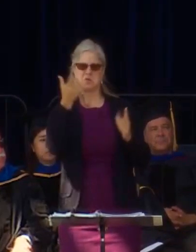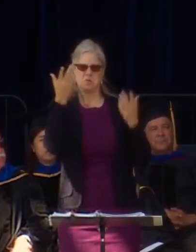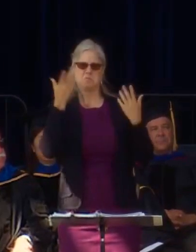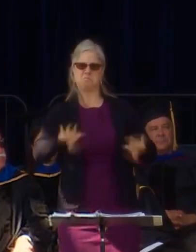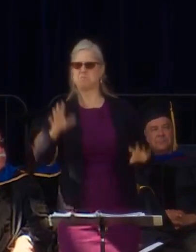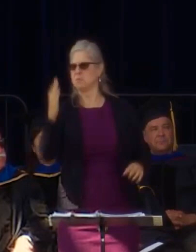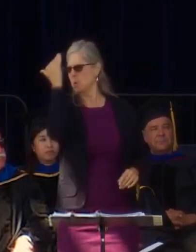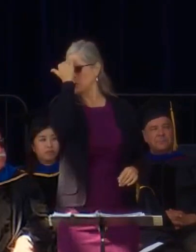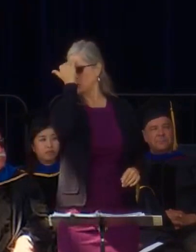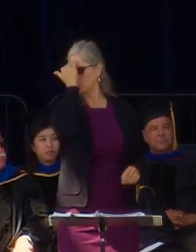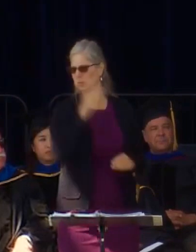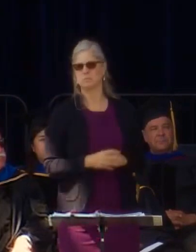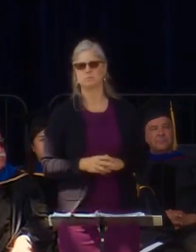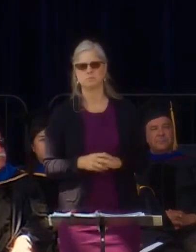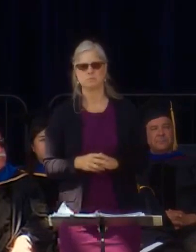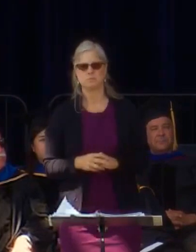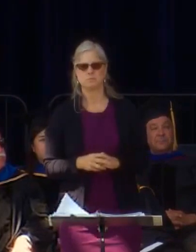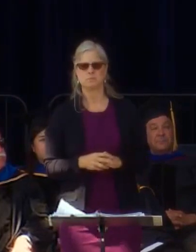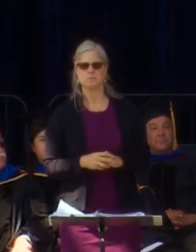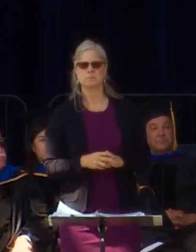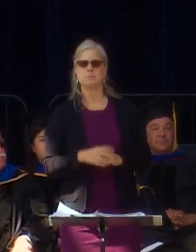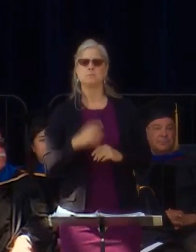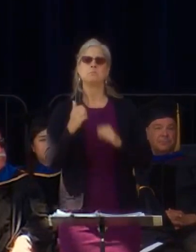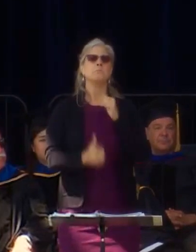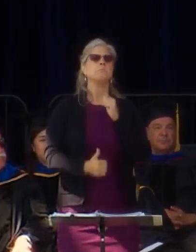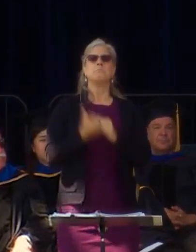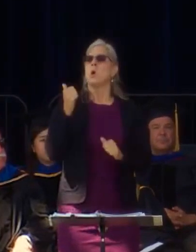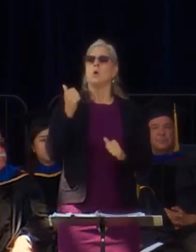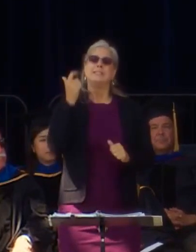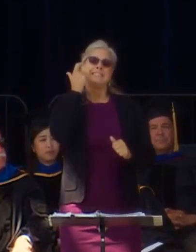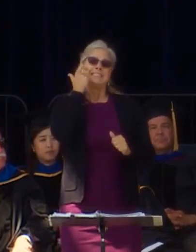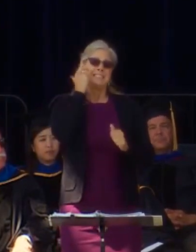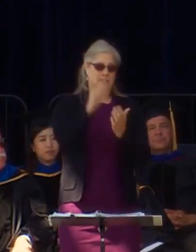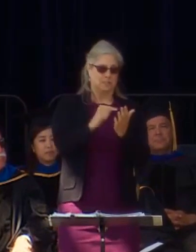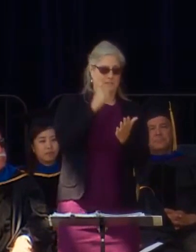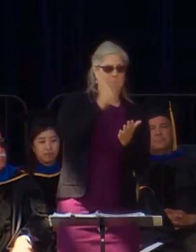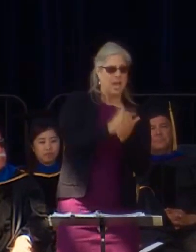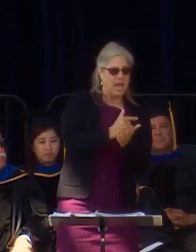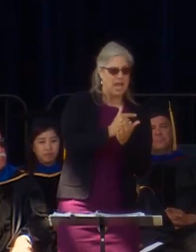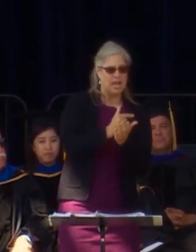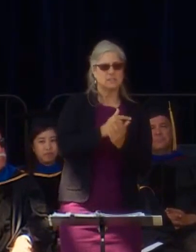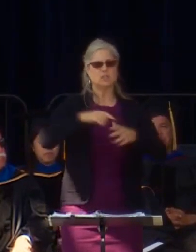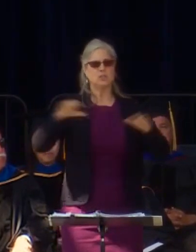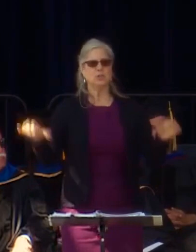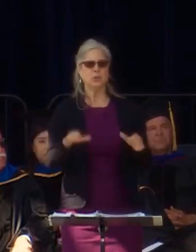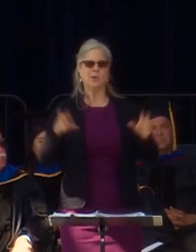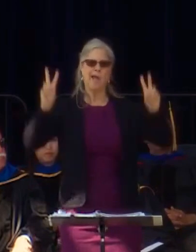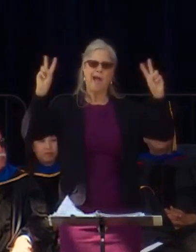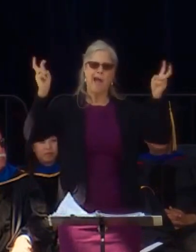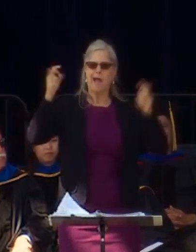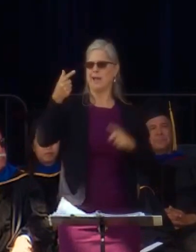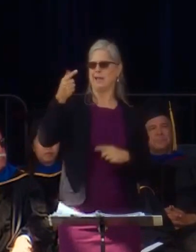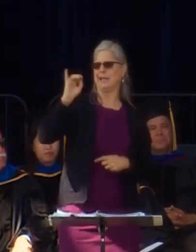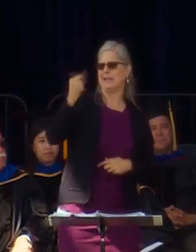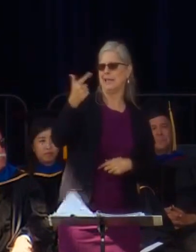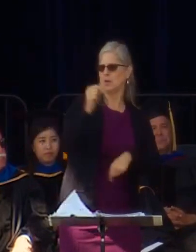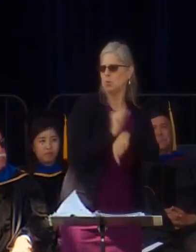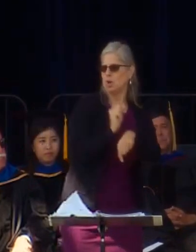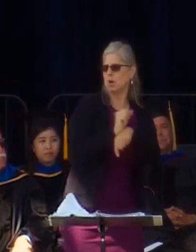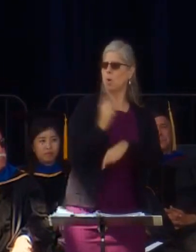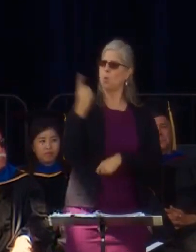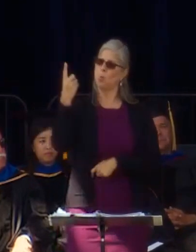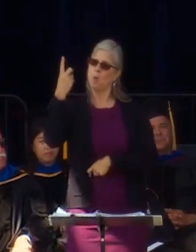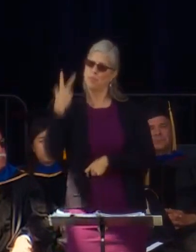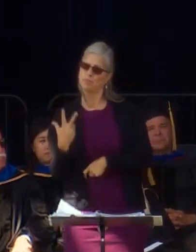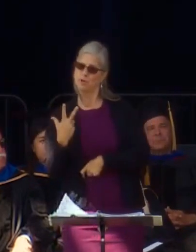on them already. The vast majority of recent college grads do some form of gig work, and almost a third